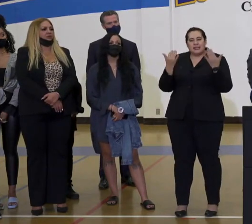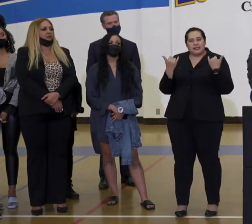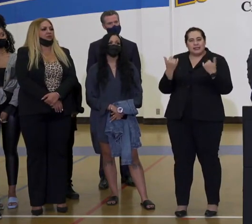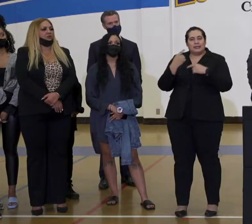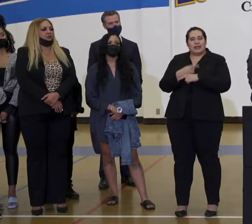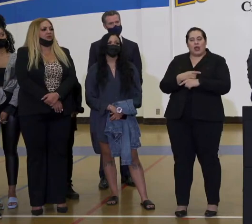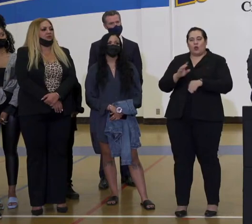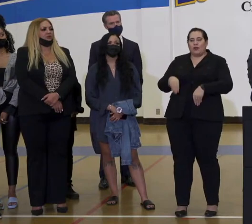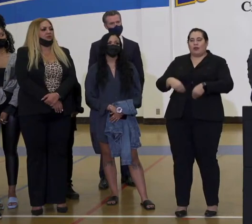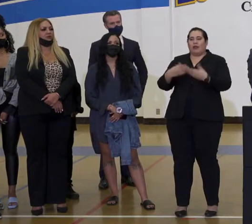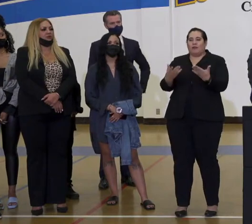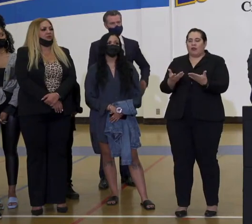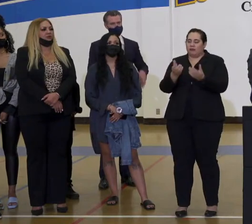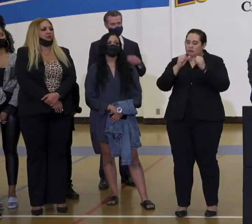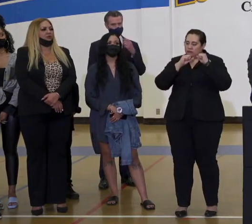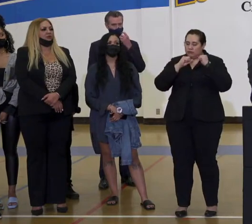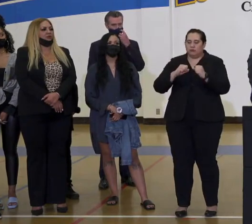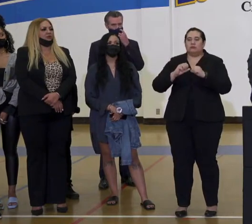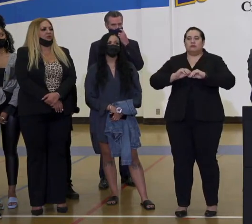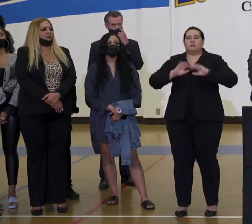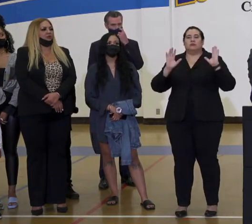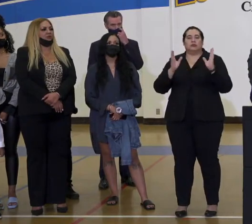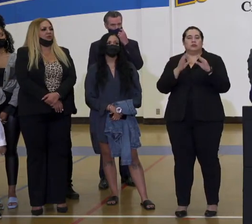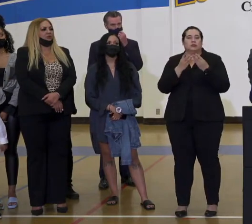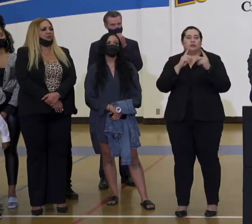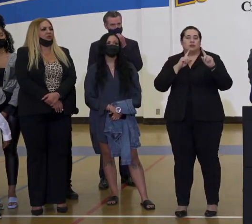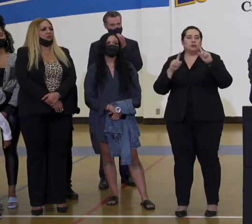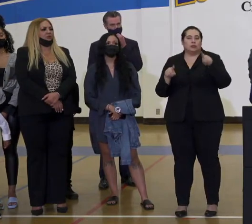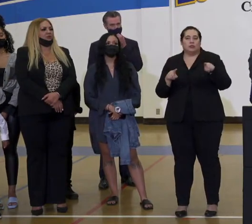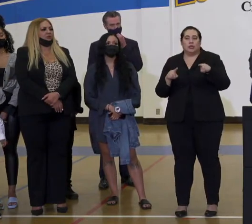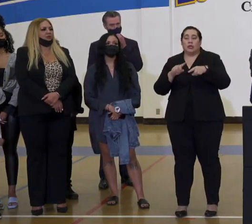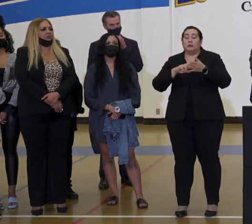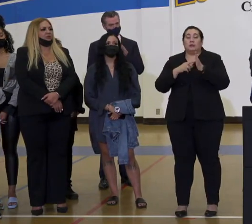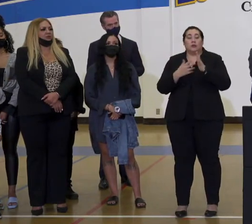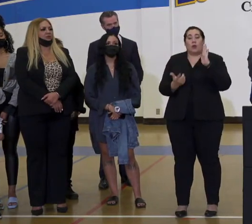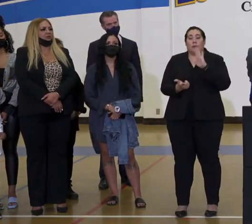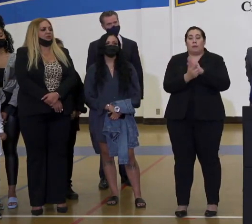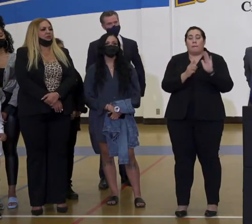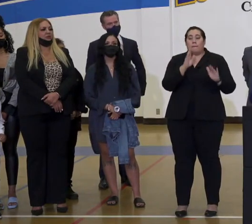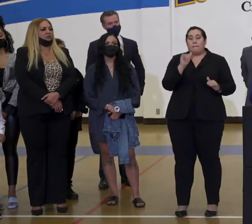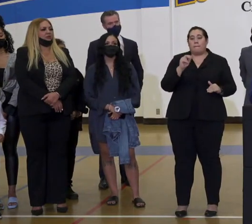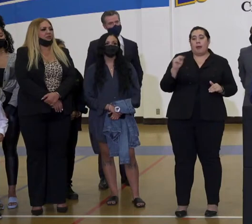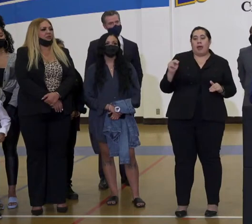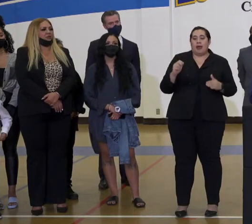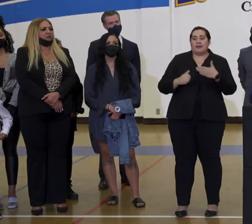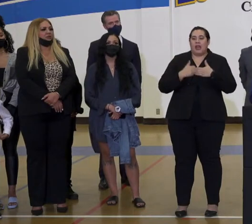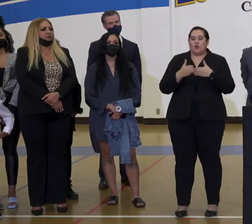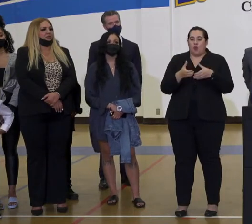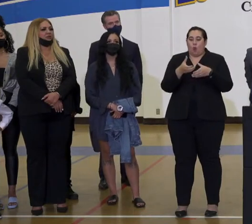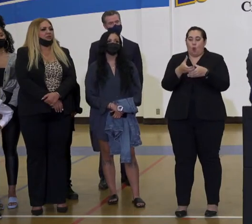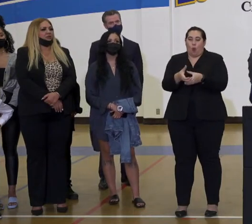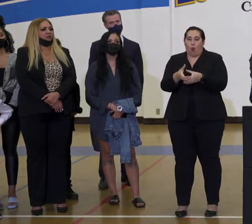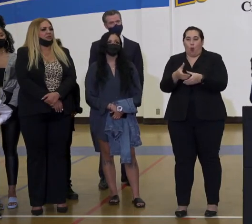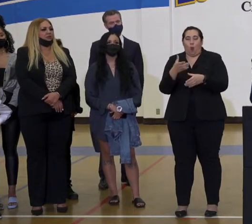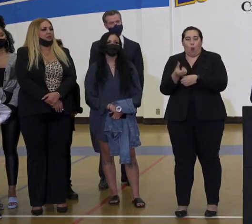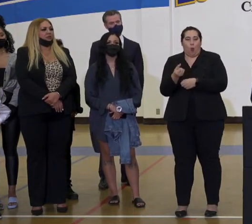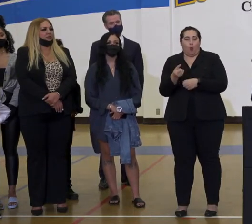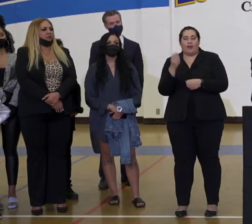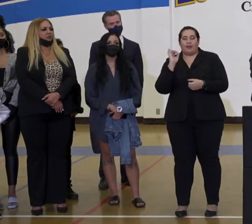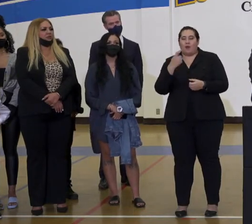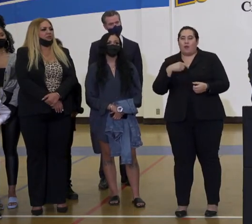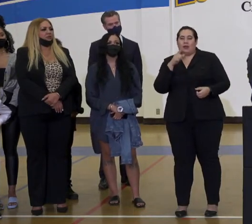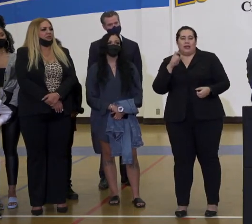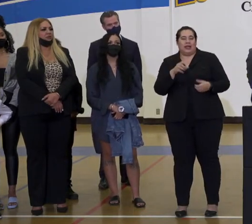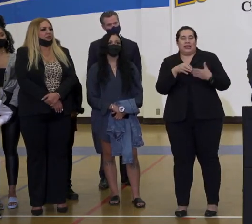delivering concrete solutions, from banning dangerous holds that lead